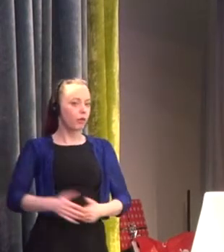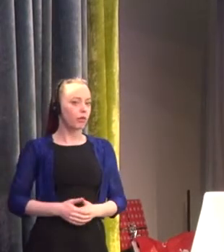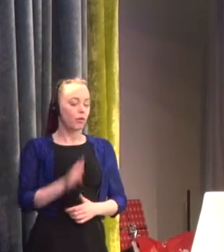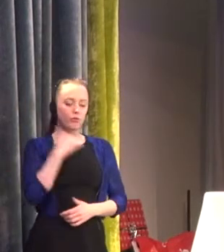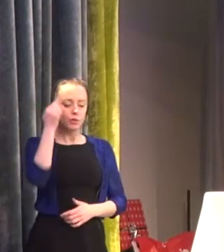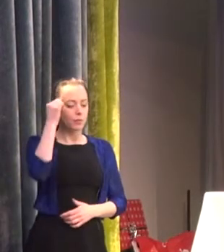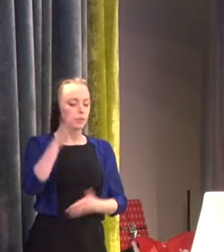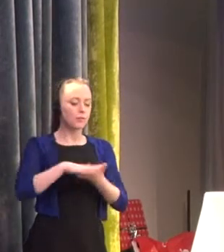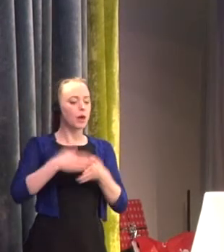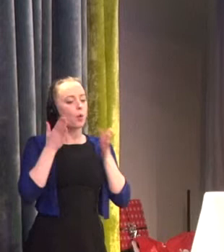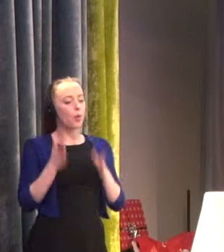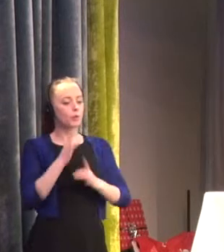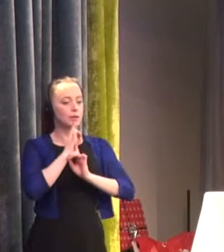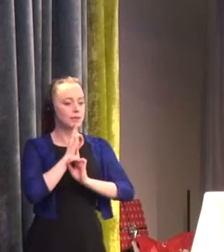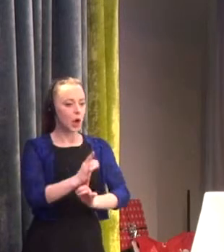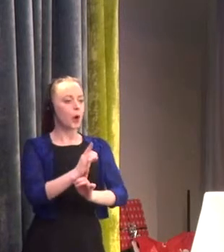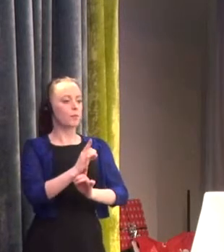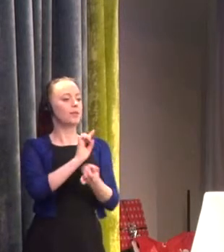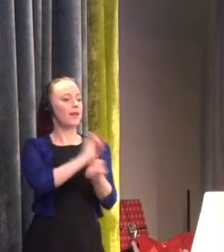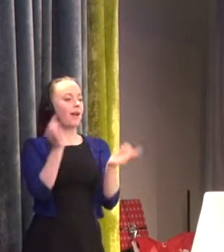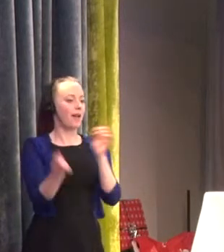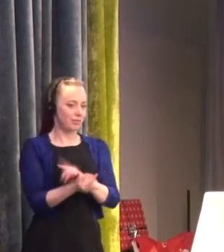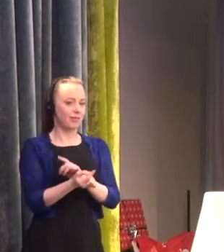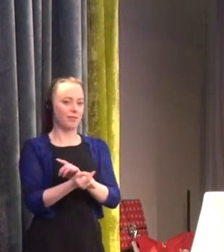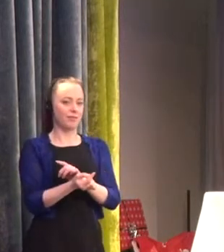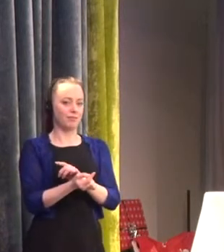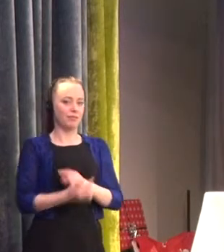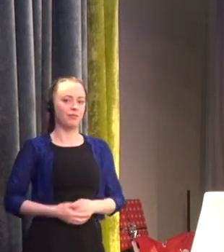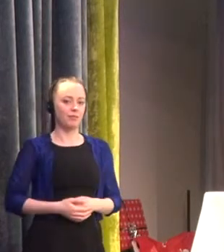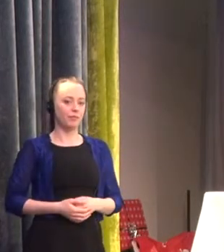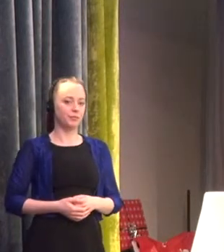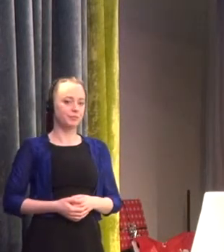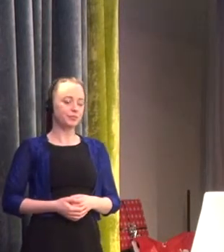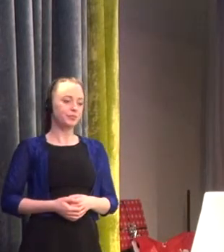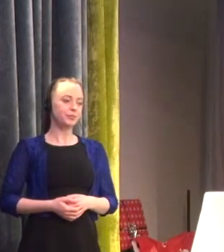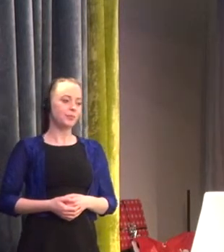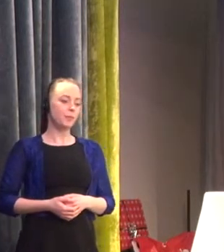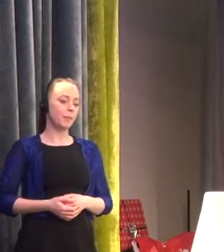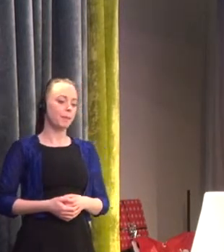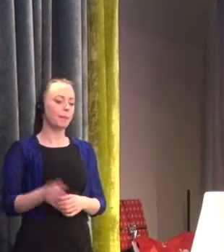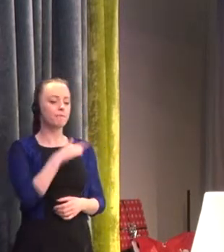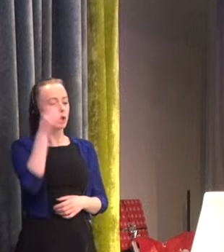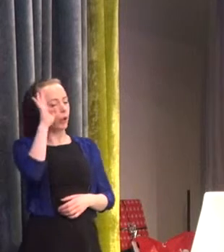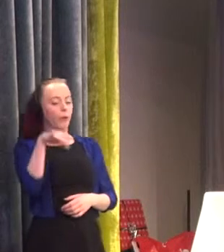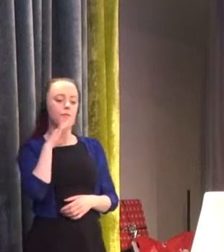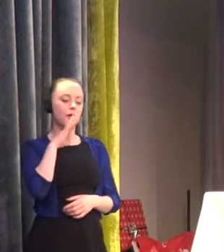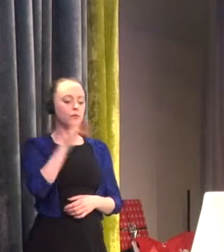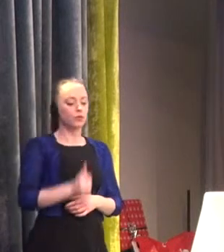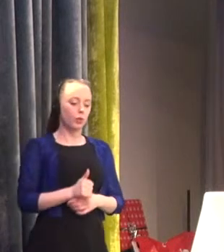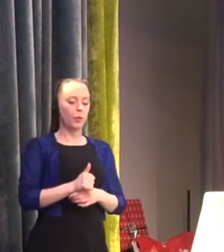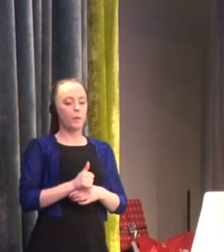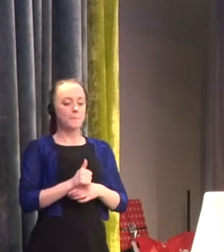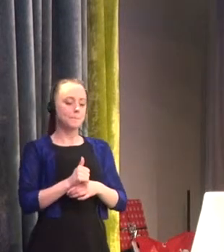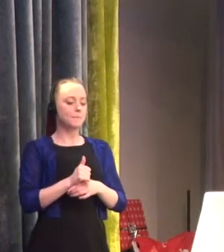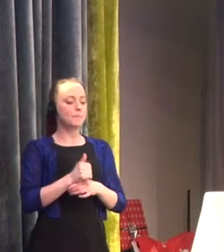effect. Or we can talk about the Sea Trust in the Philippines, a group of intellectually disabled youth from 13